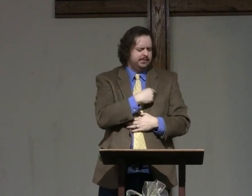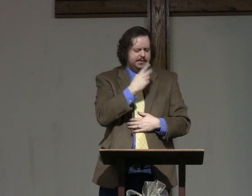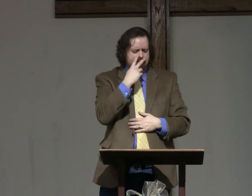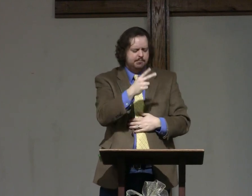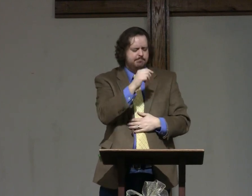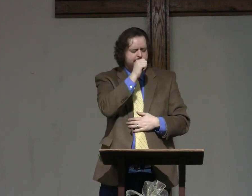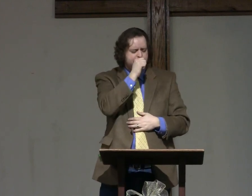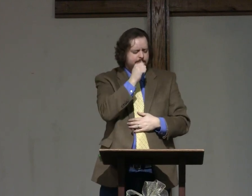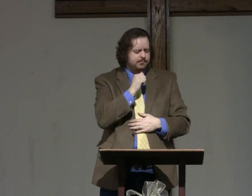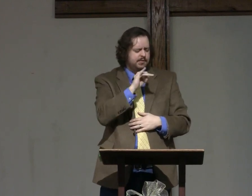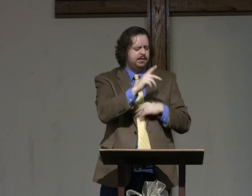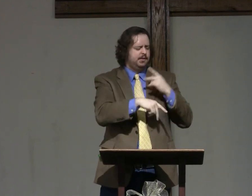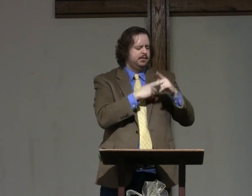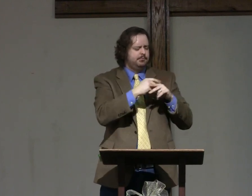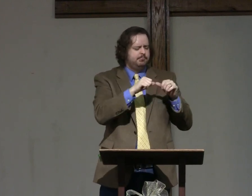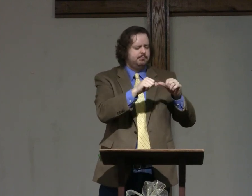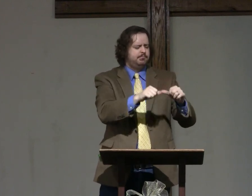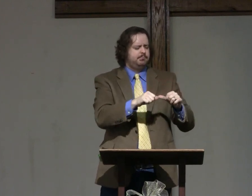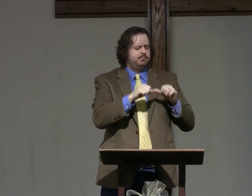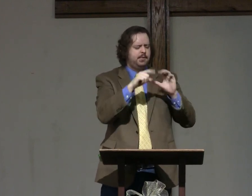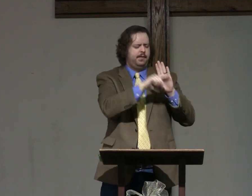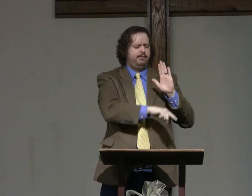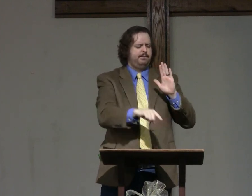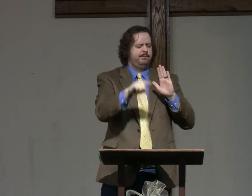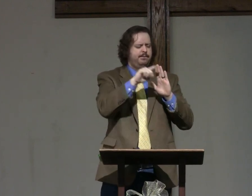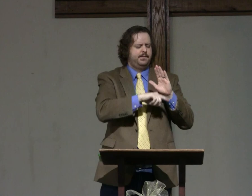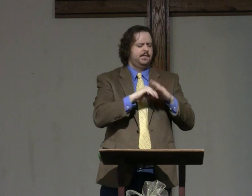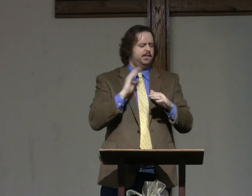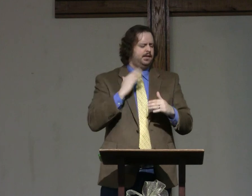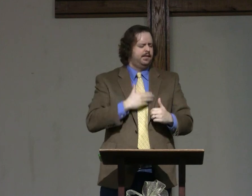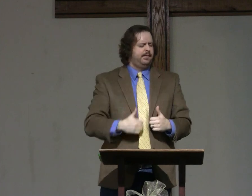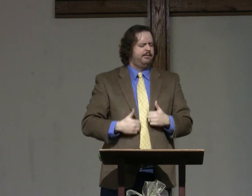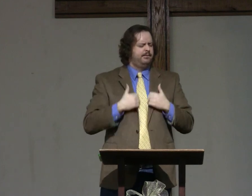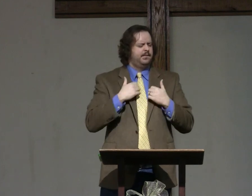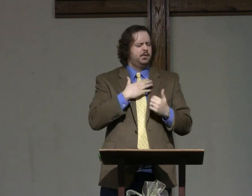God doesn't want us to see us suffer in that way.